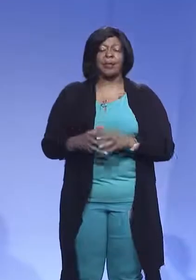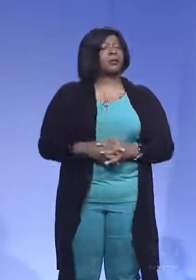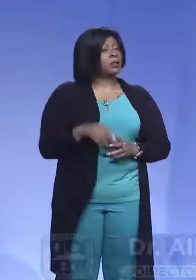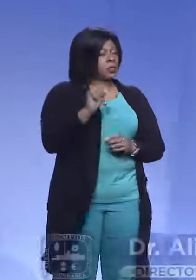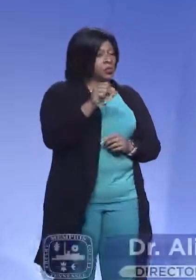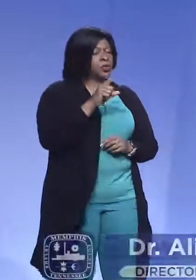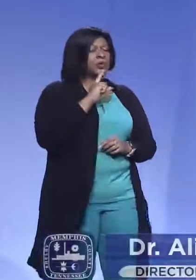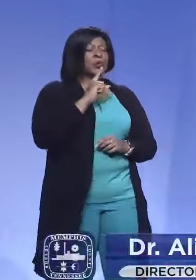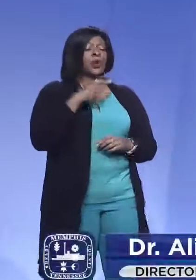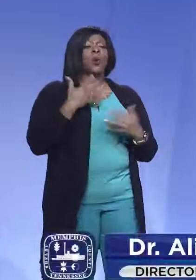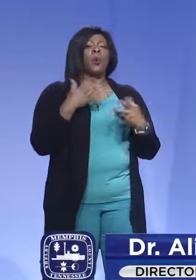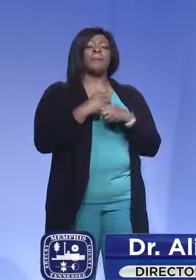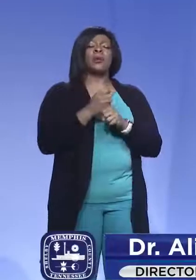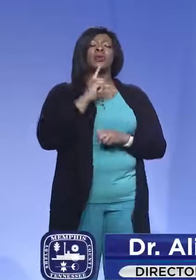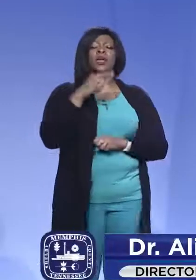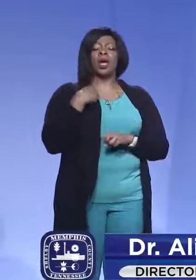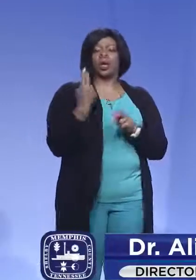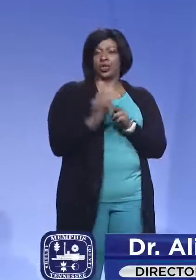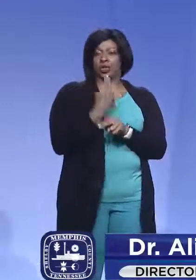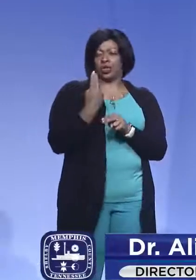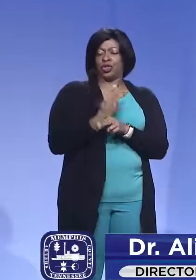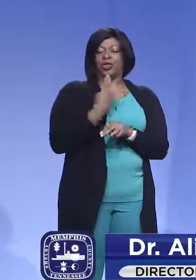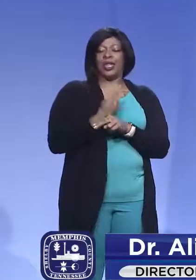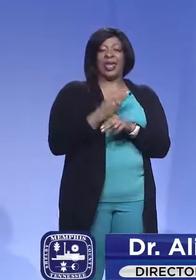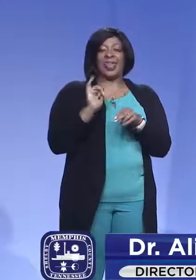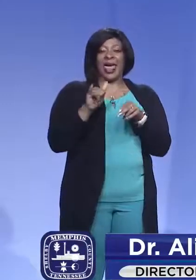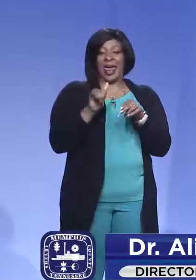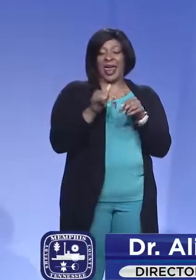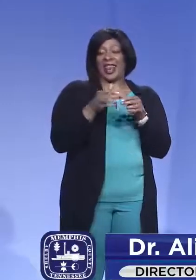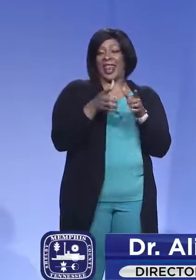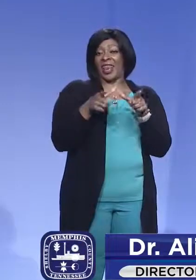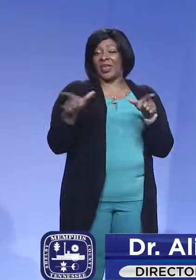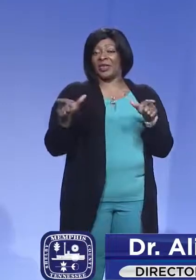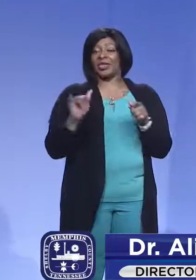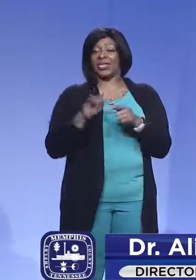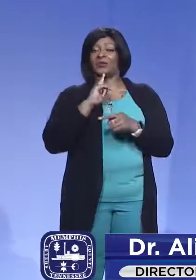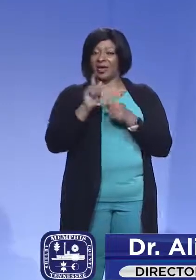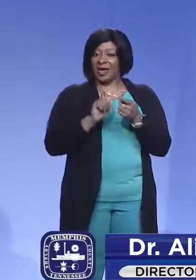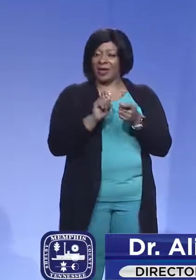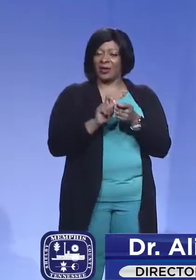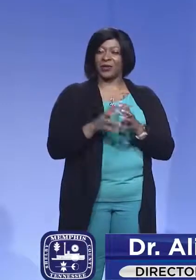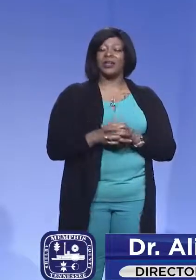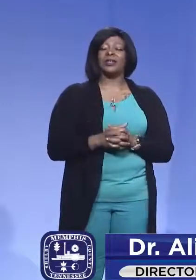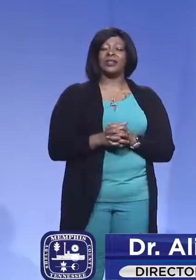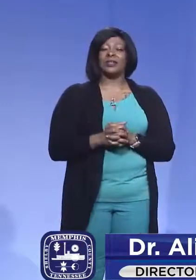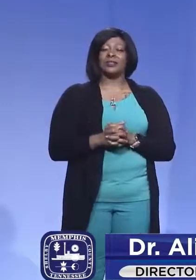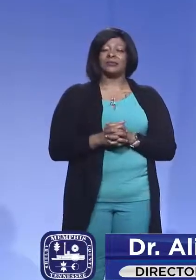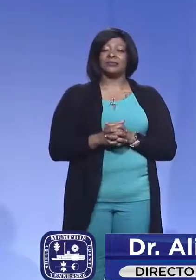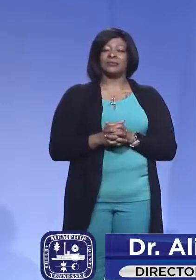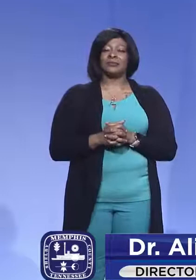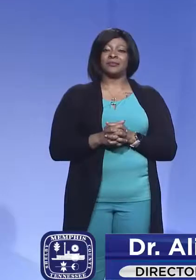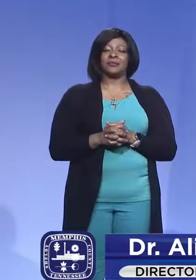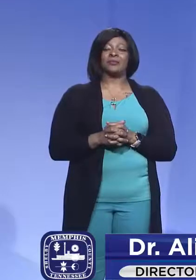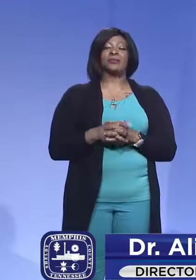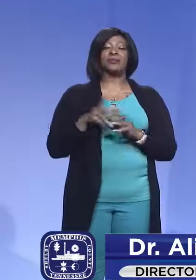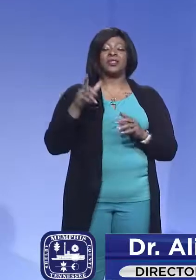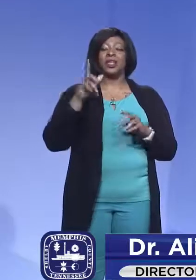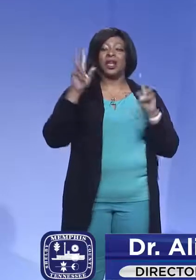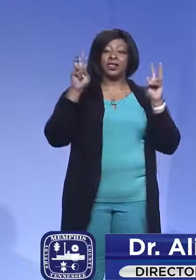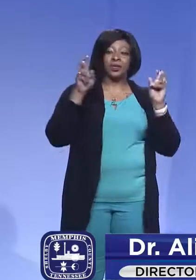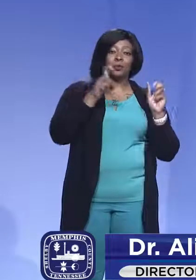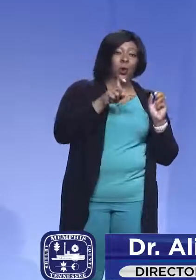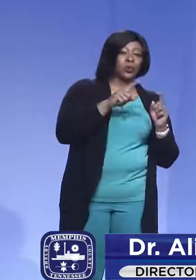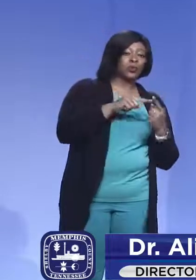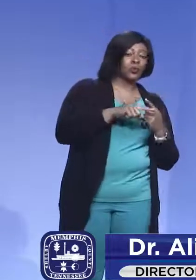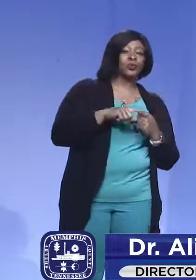So I actually want to make sure I use the language that I think is accurate. There isn't a supposed to or not